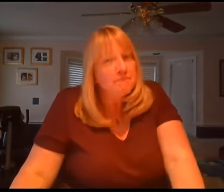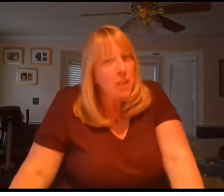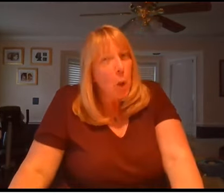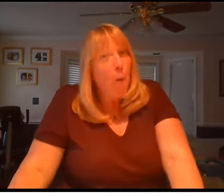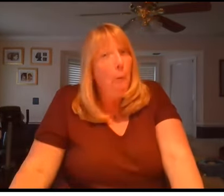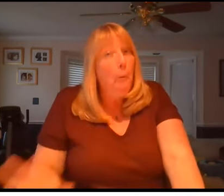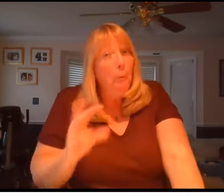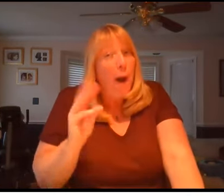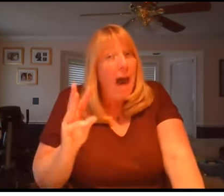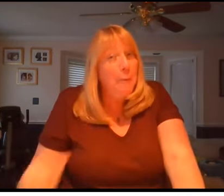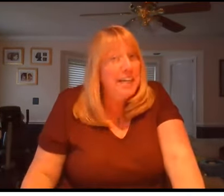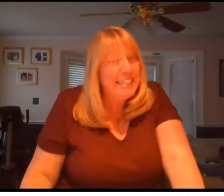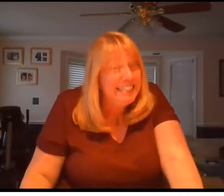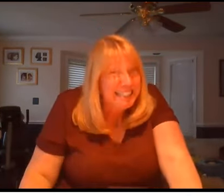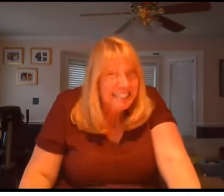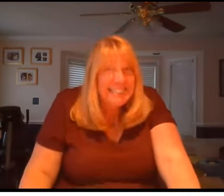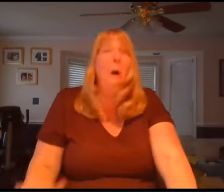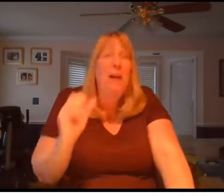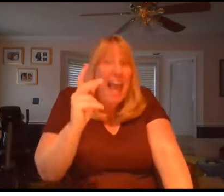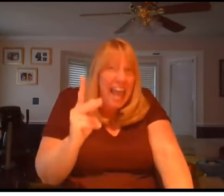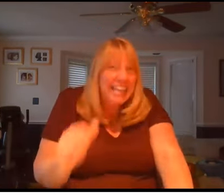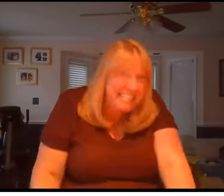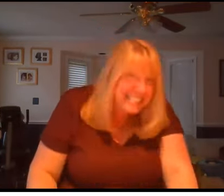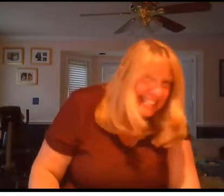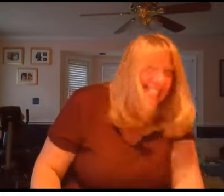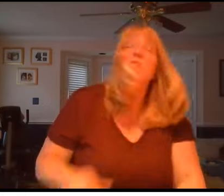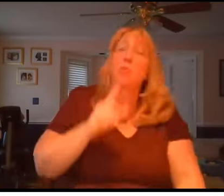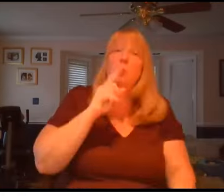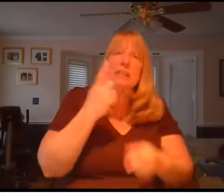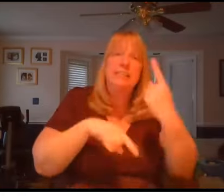Bug, throw apology. Wow. Okay.